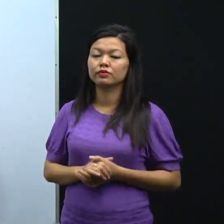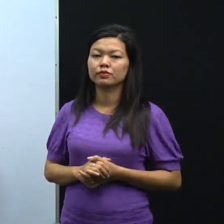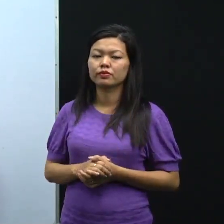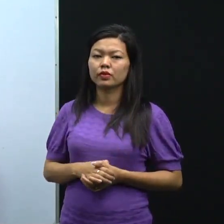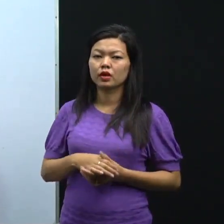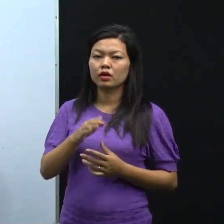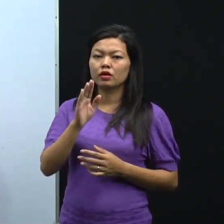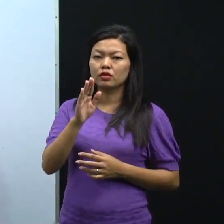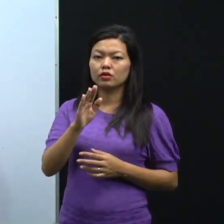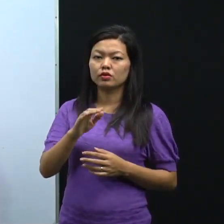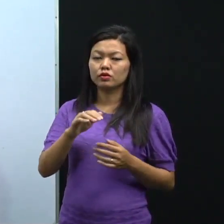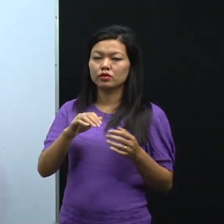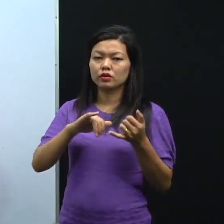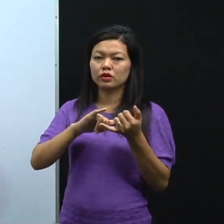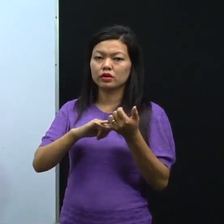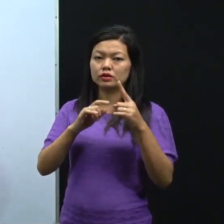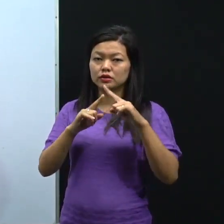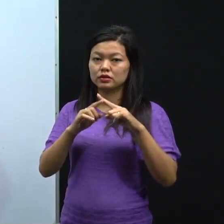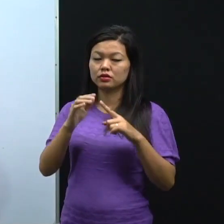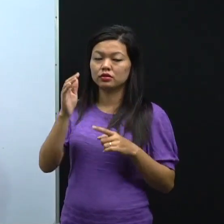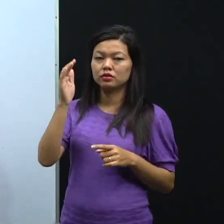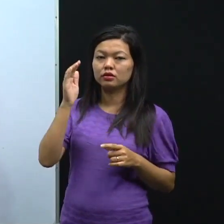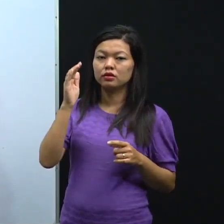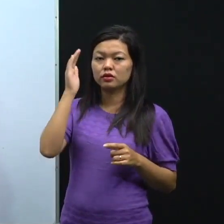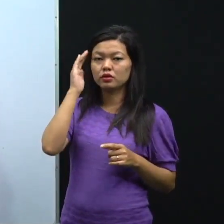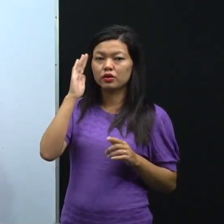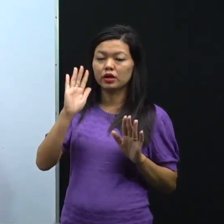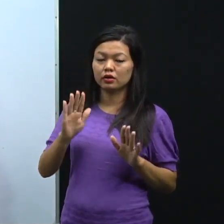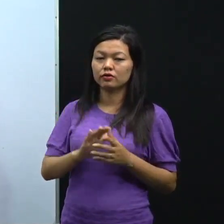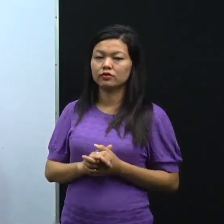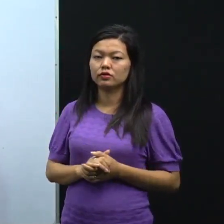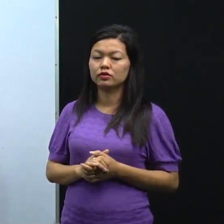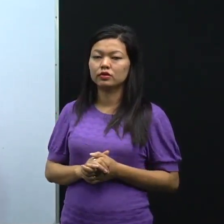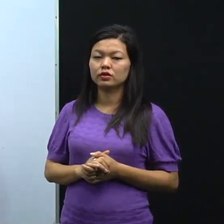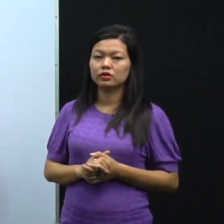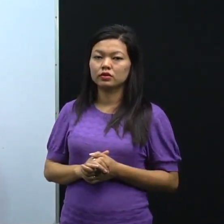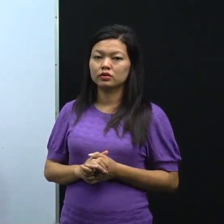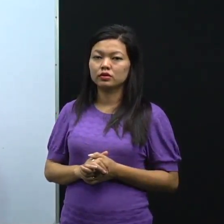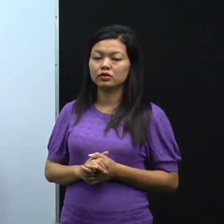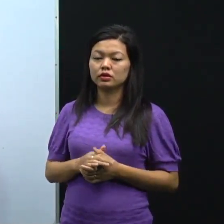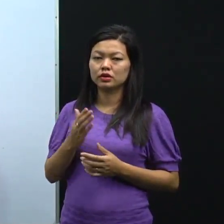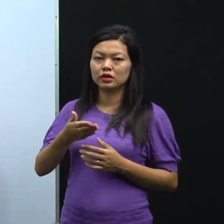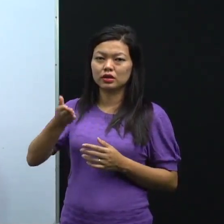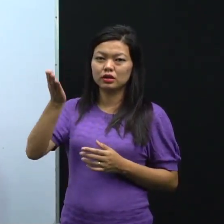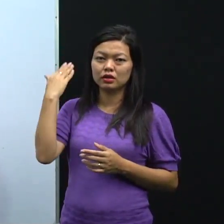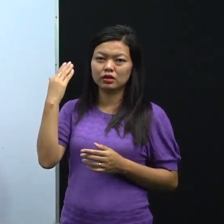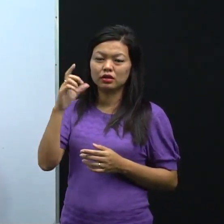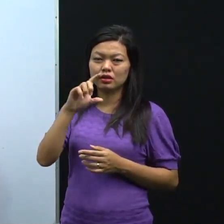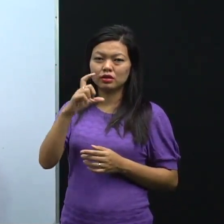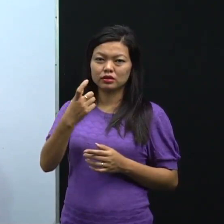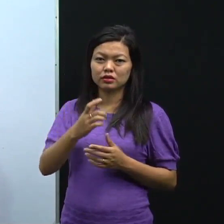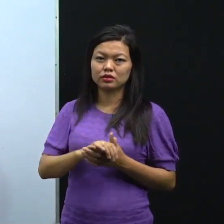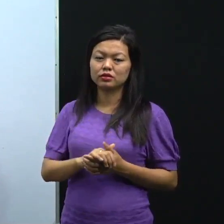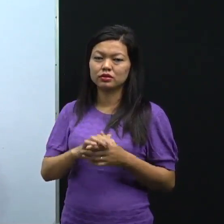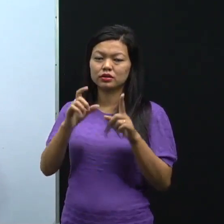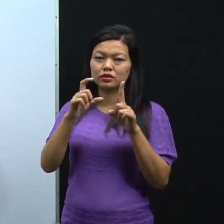structure of atom? Clear? Now it's a long journey, okay, it's a long journey. Now in the last class we have discussed about